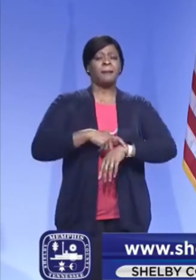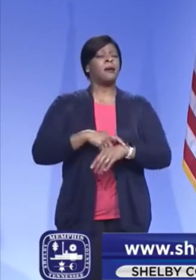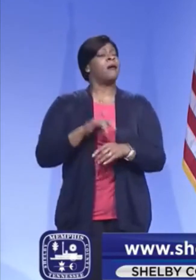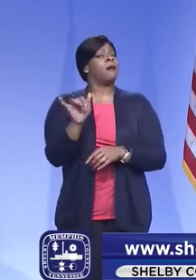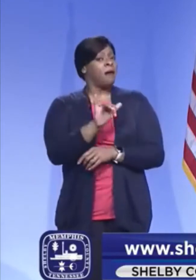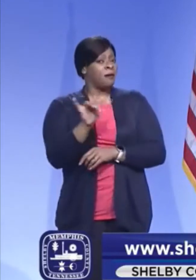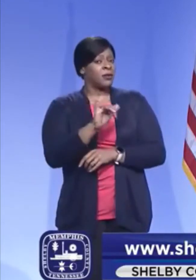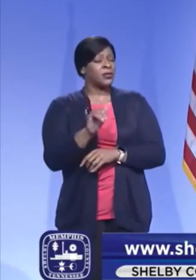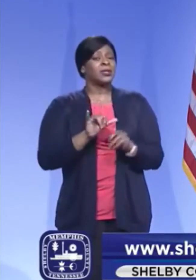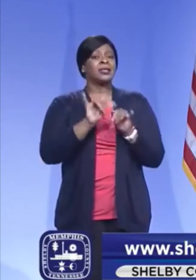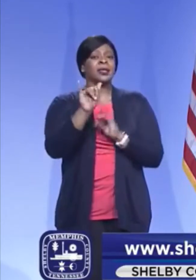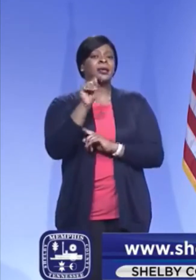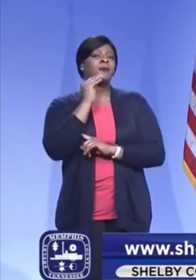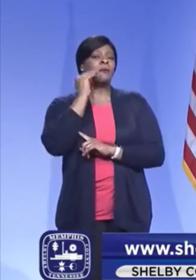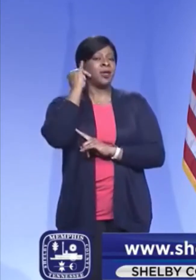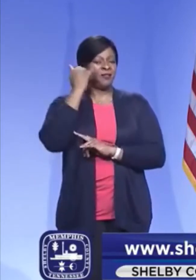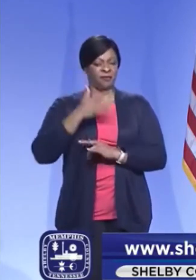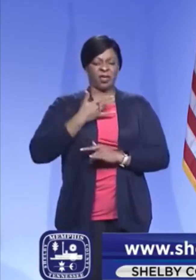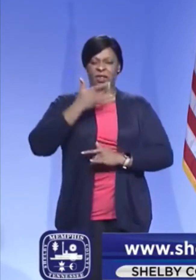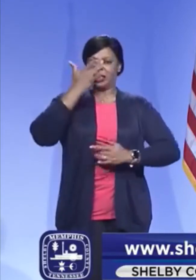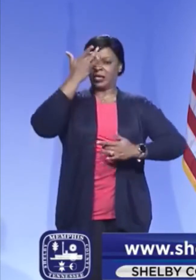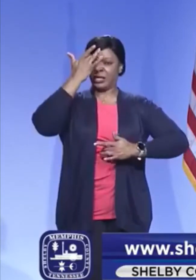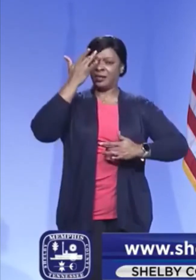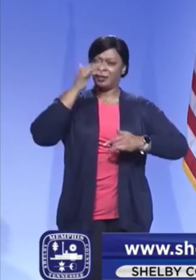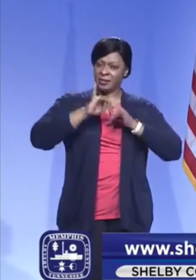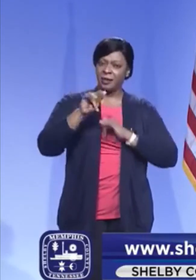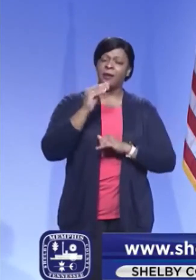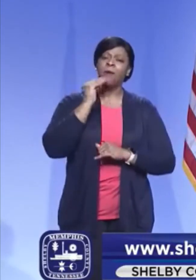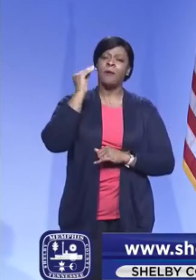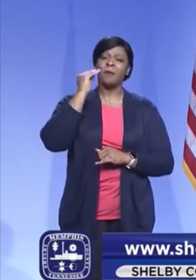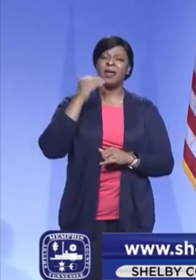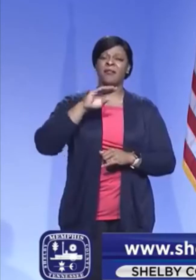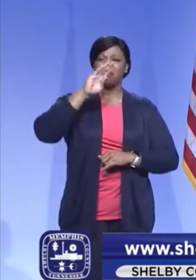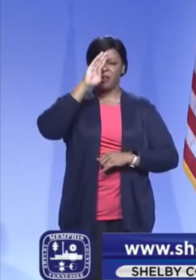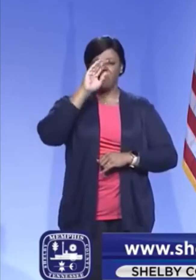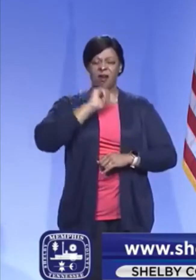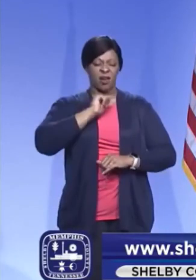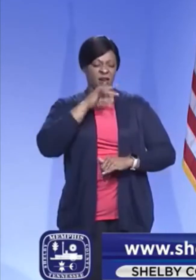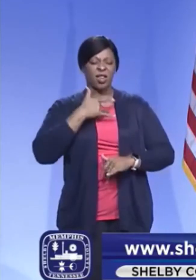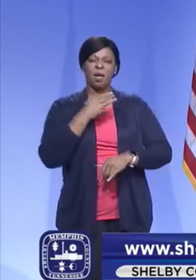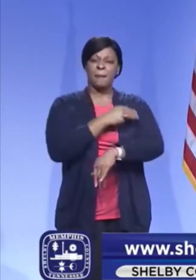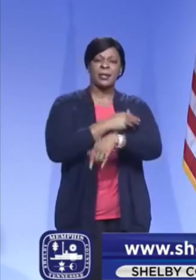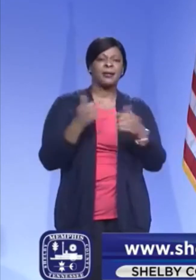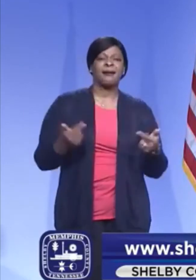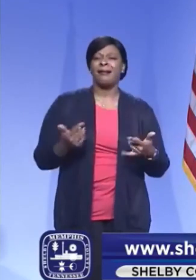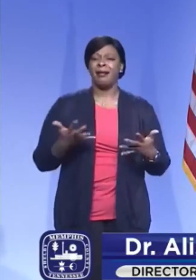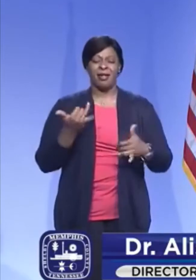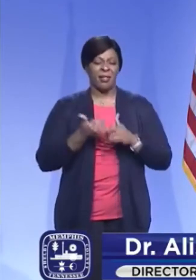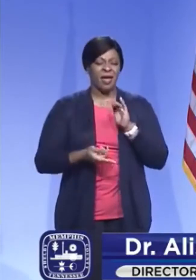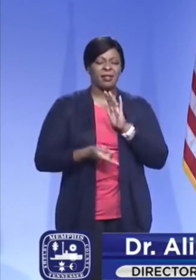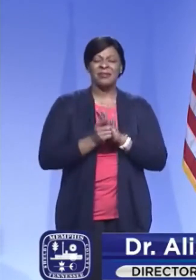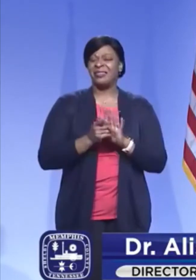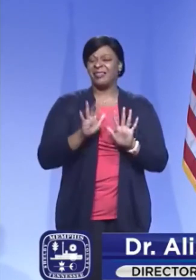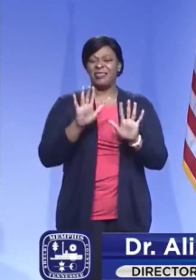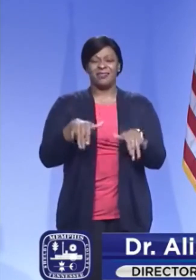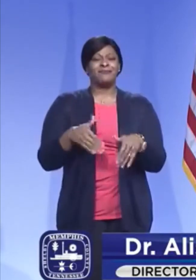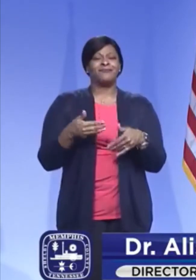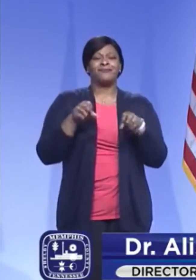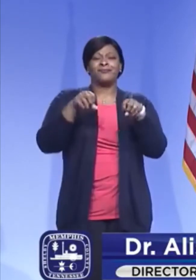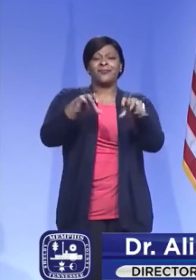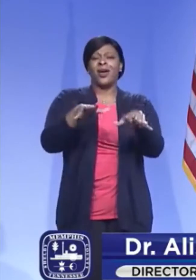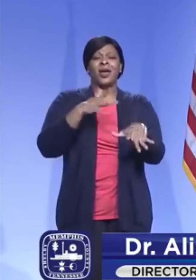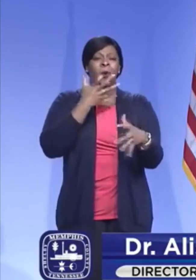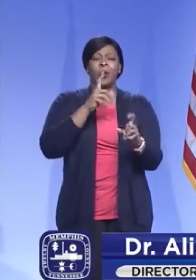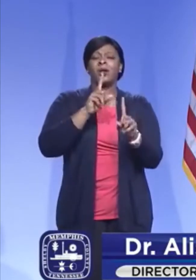to stay home if you're ill. So if you have any signs or symptoms, you may at the last minute opt not to participate in a holiday